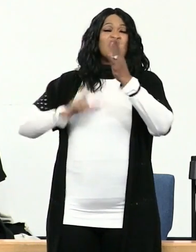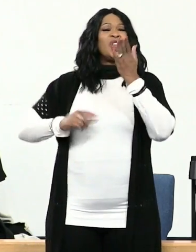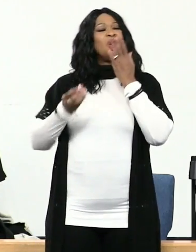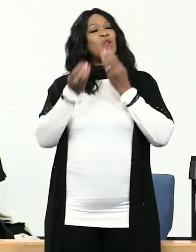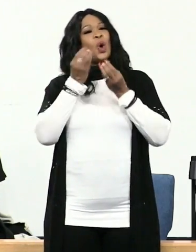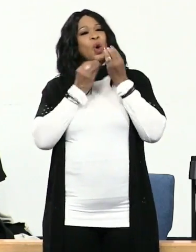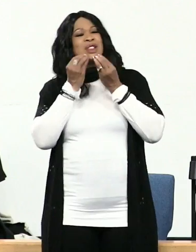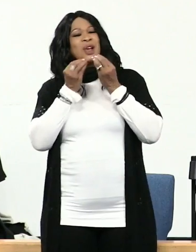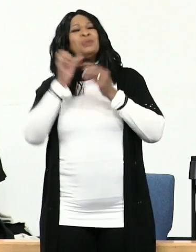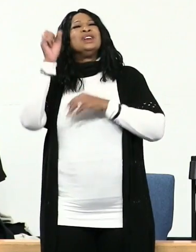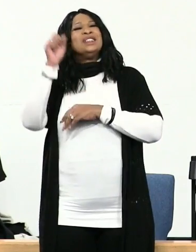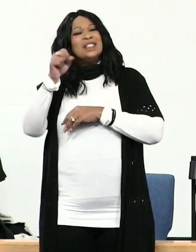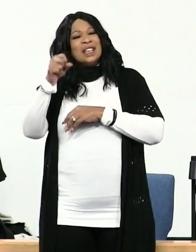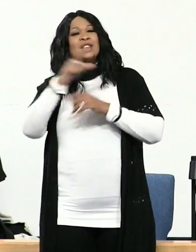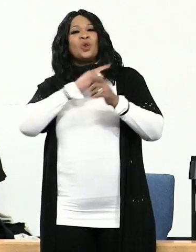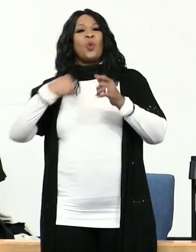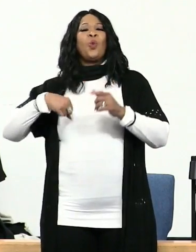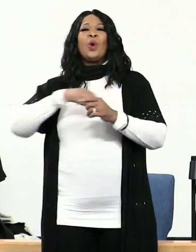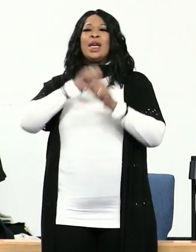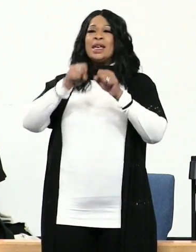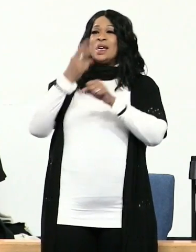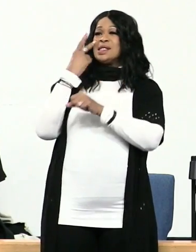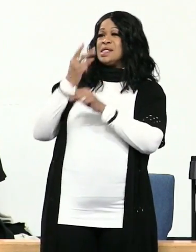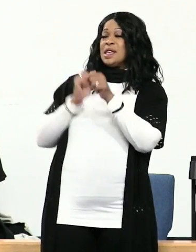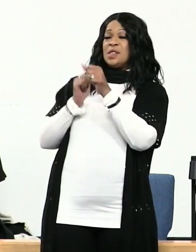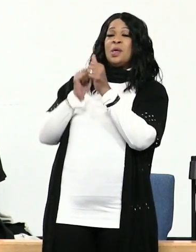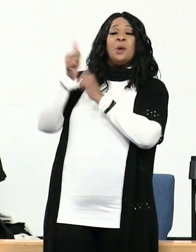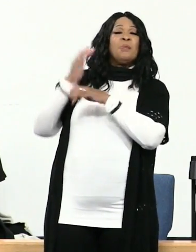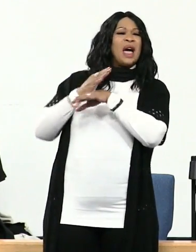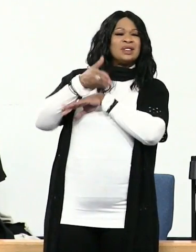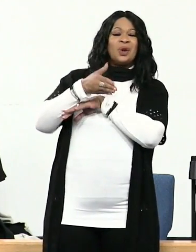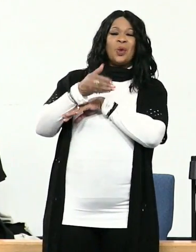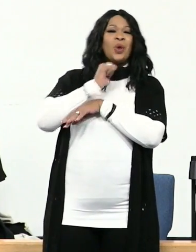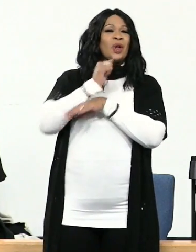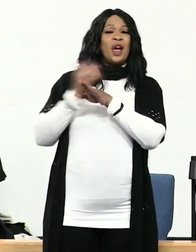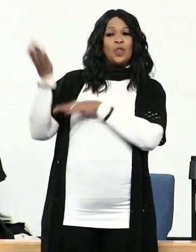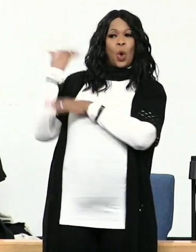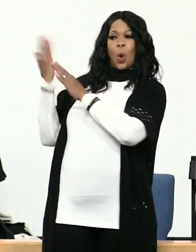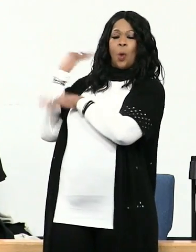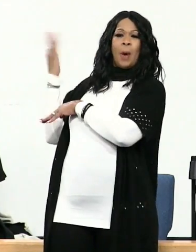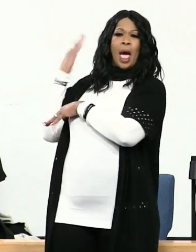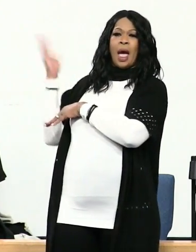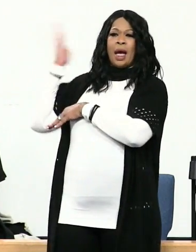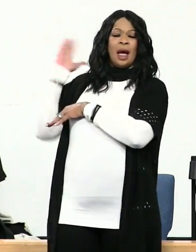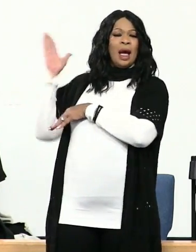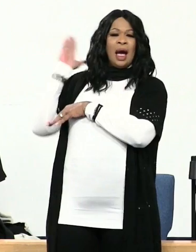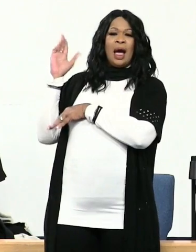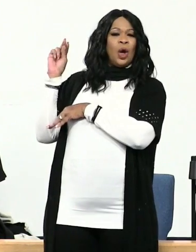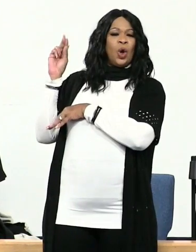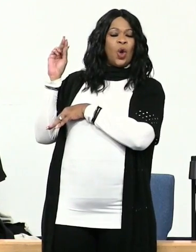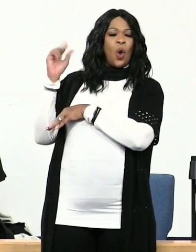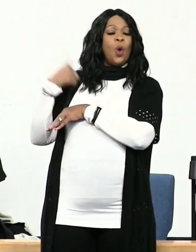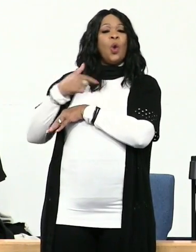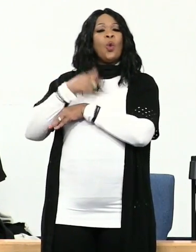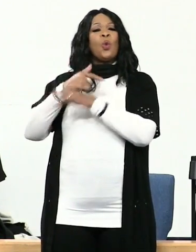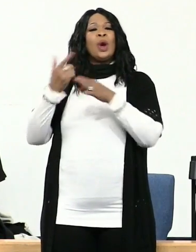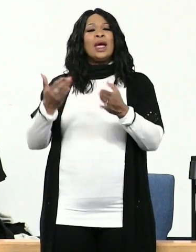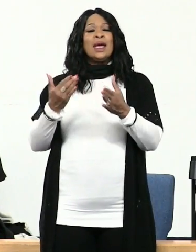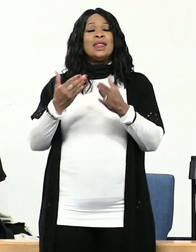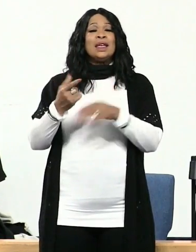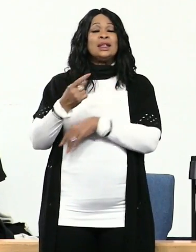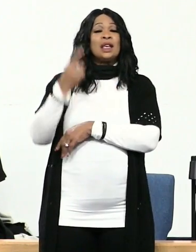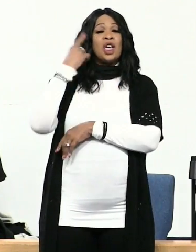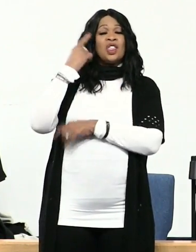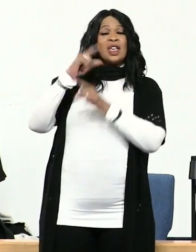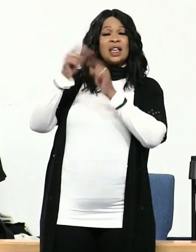see the Passover in it, but we don't have to go all the way back to the Passover. We need to stop at